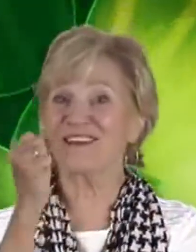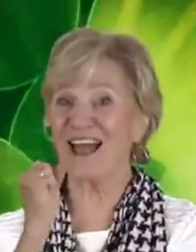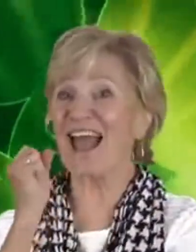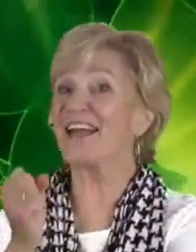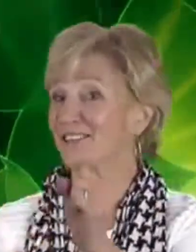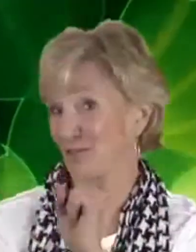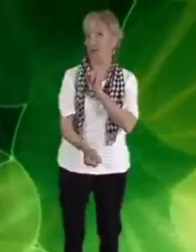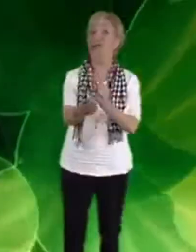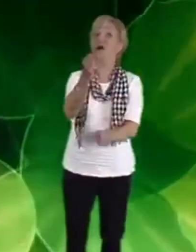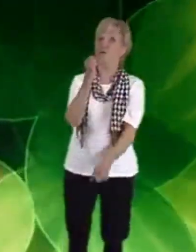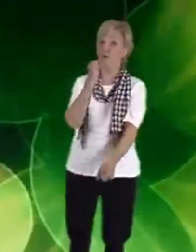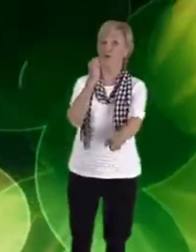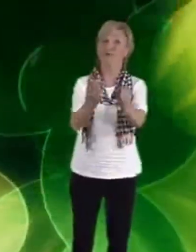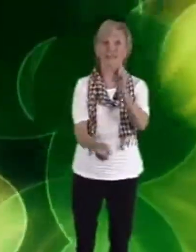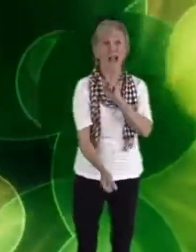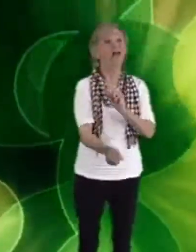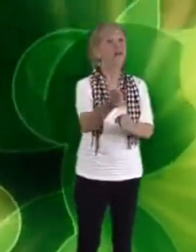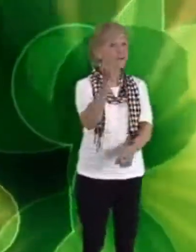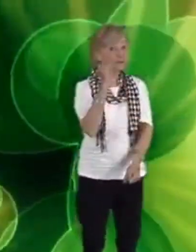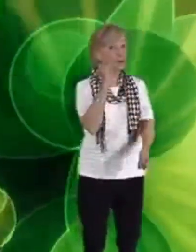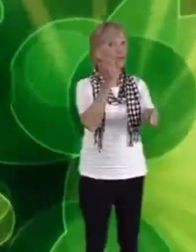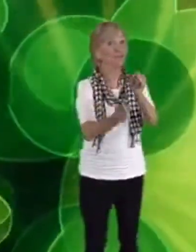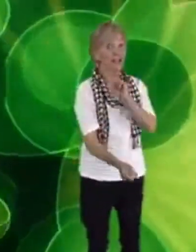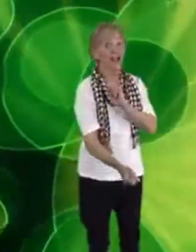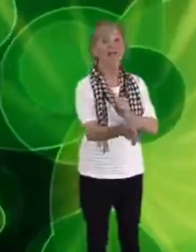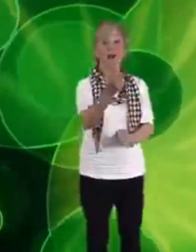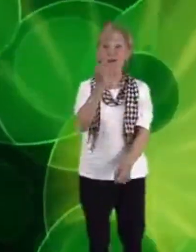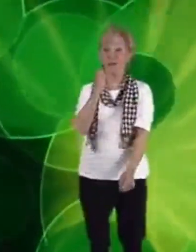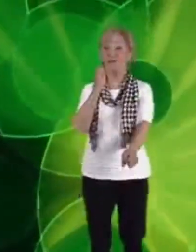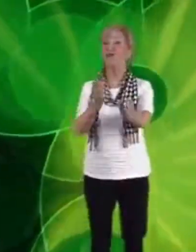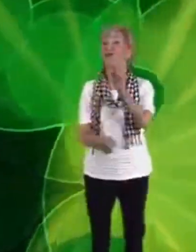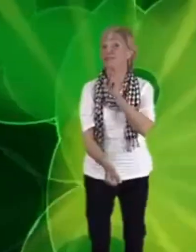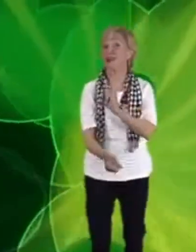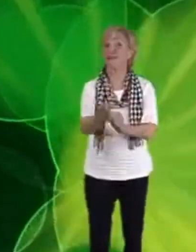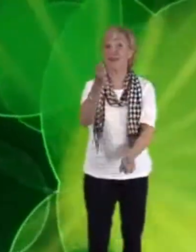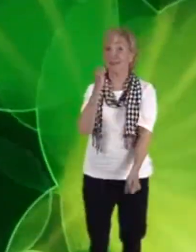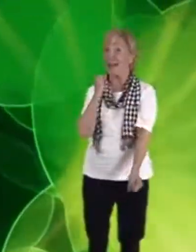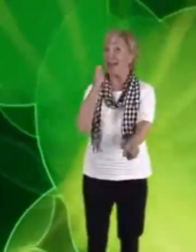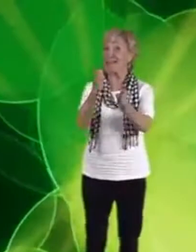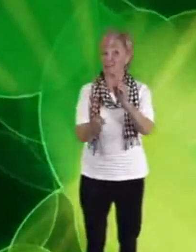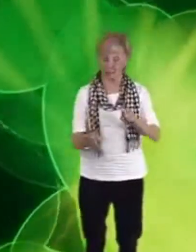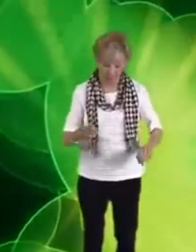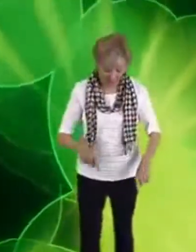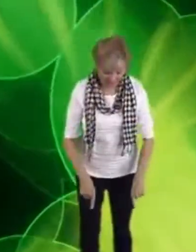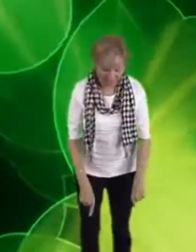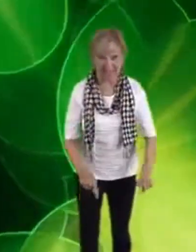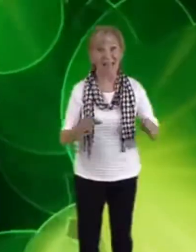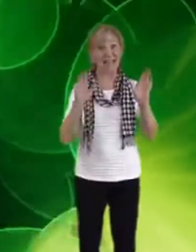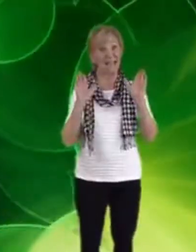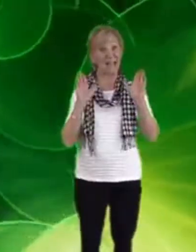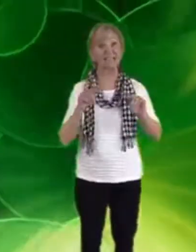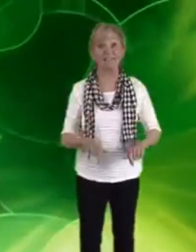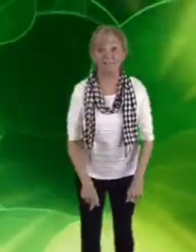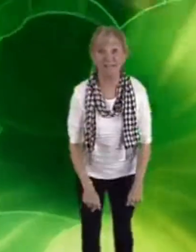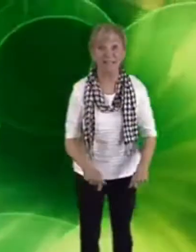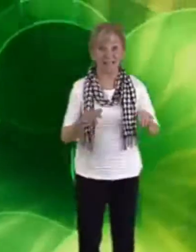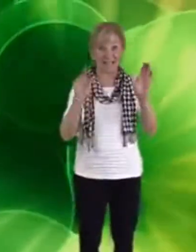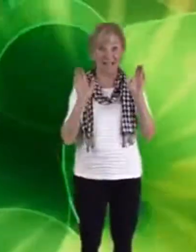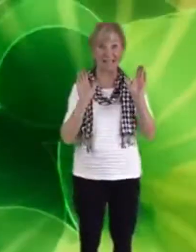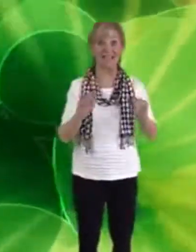classroom. Feet and hands, feet and hands,